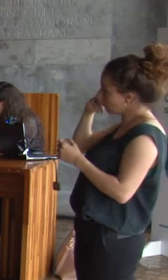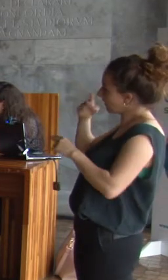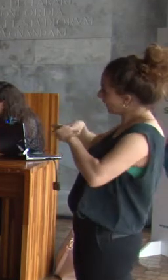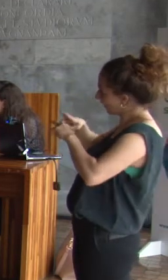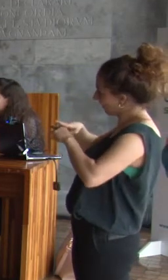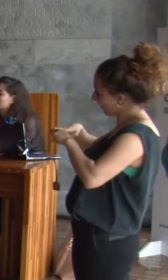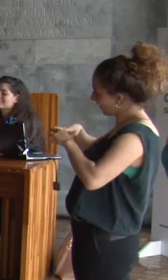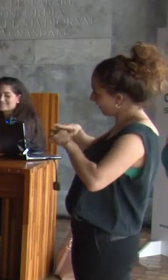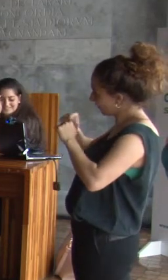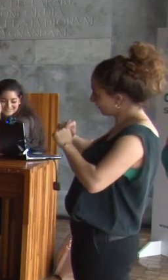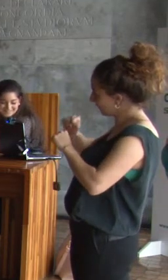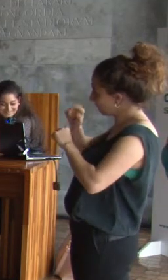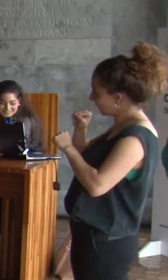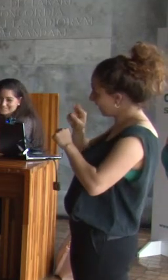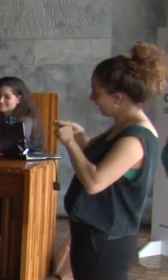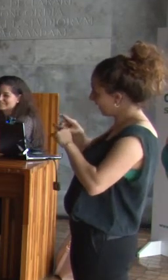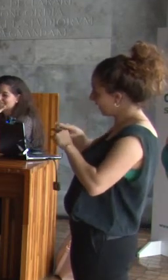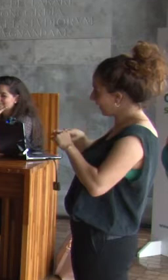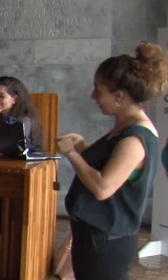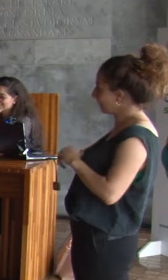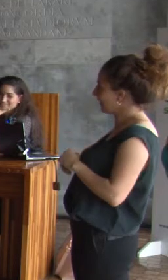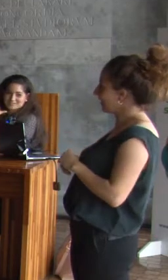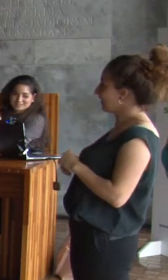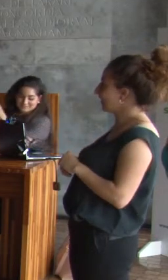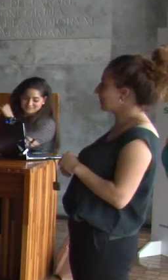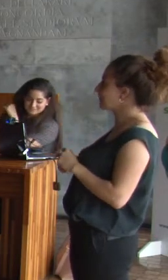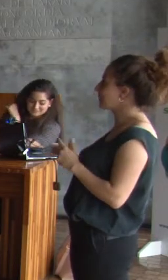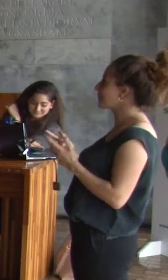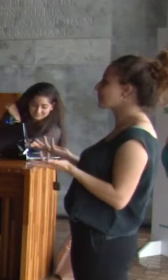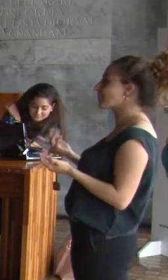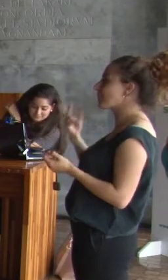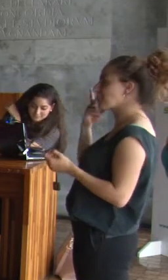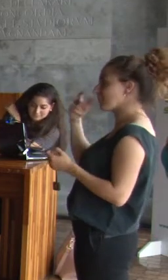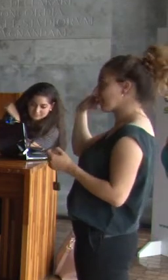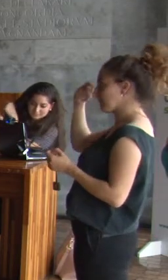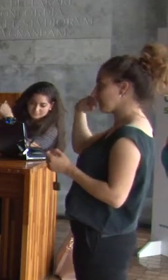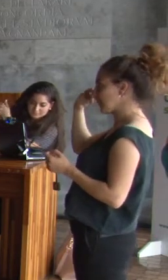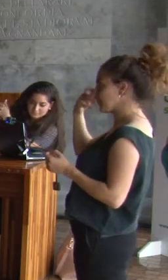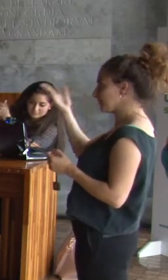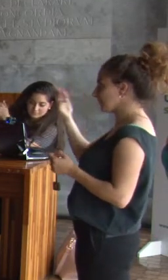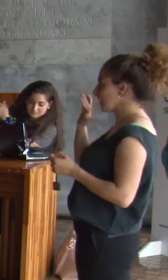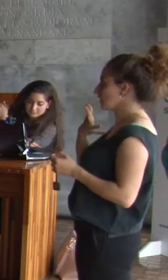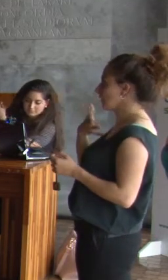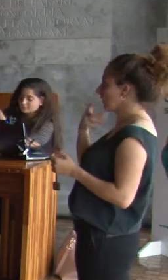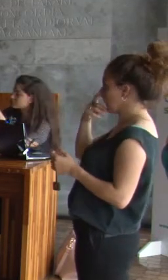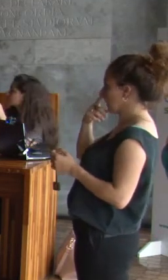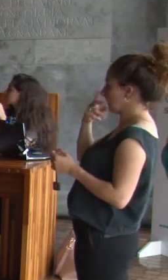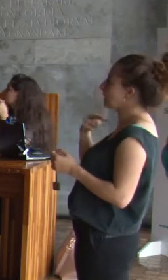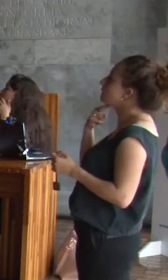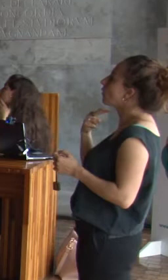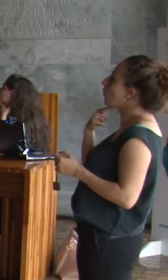scusate la mia. Come avete potuto vedere, c'era la voce sotto